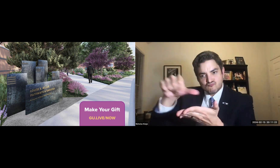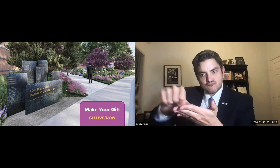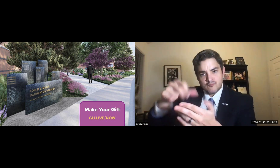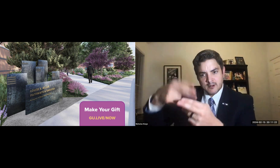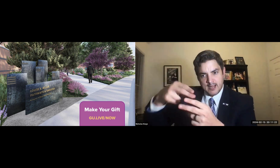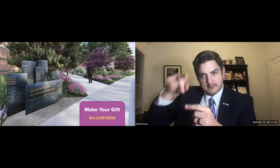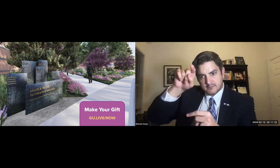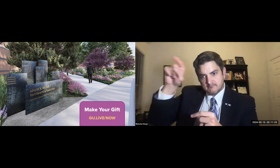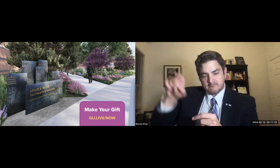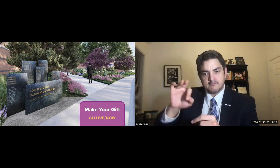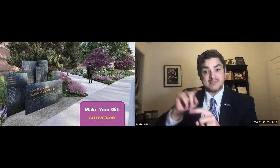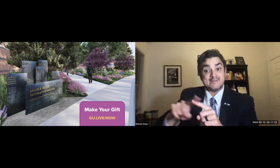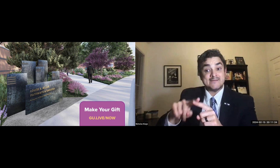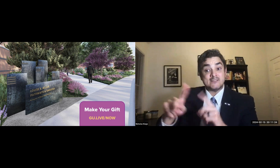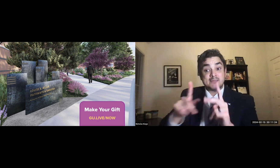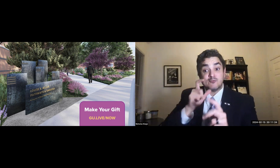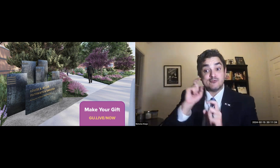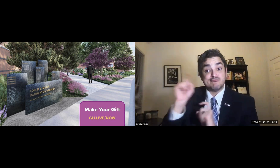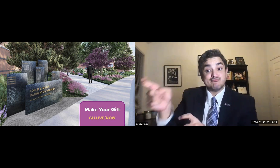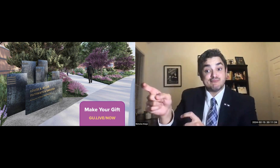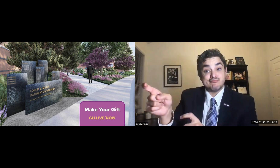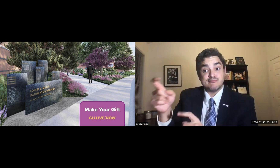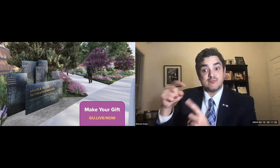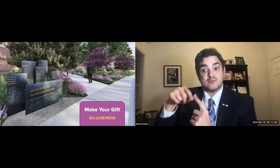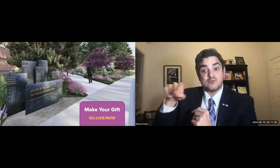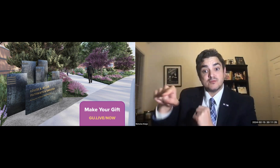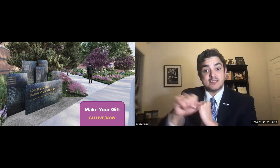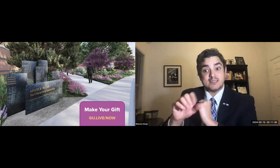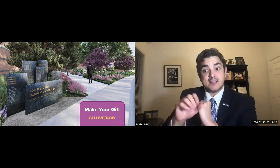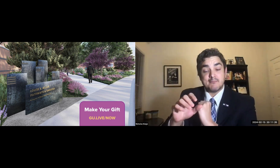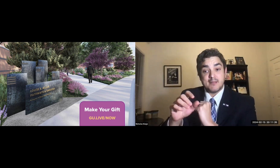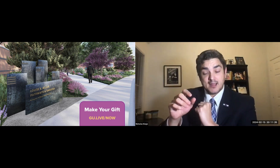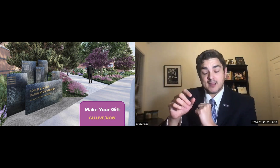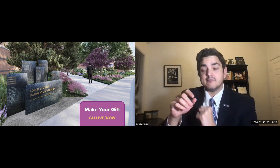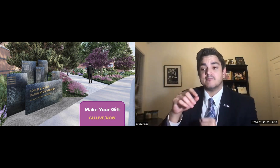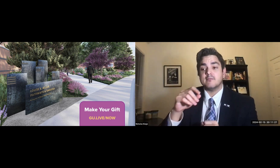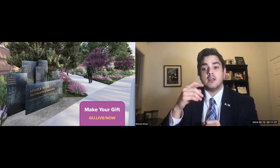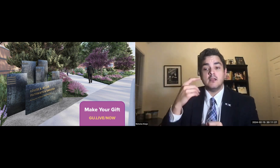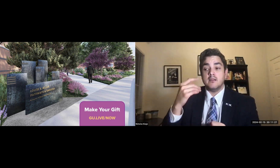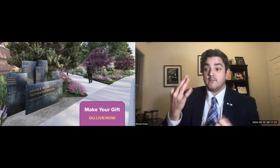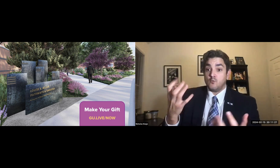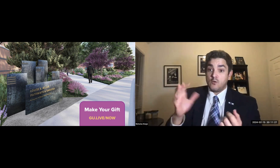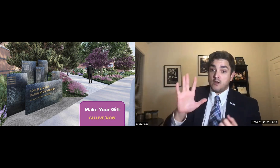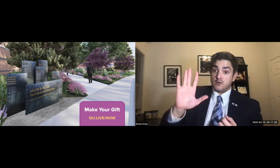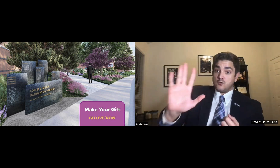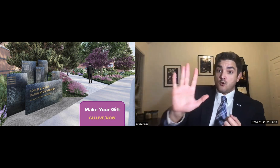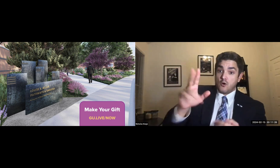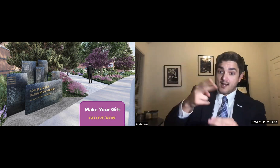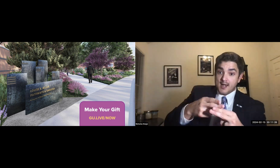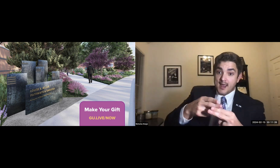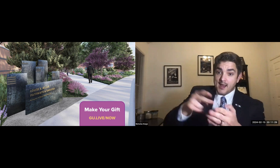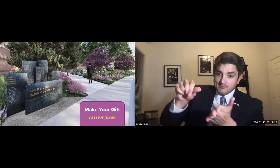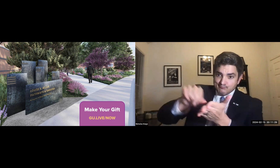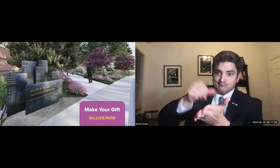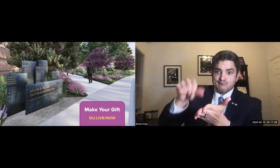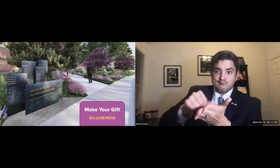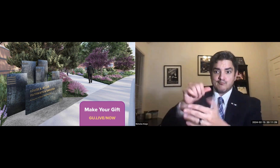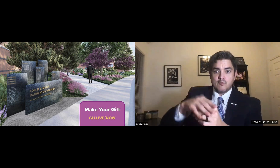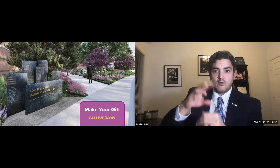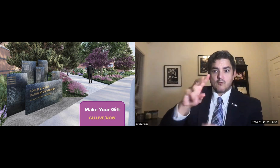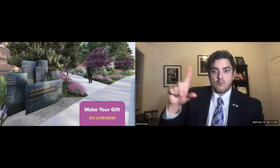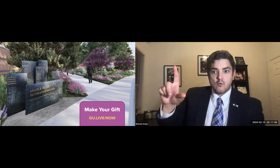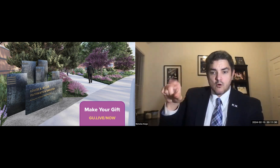donor walls established, and this is sort of showing what it would look like. Your name would be engraved on the donor wall in some